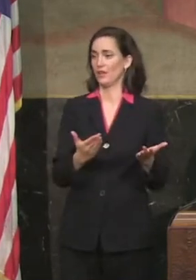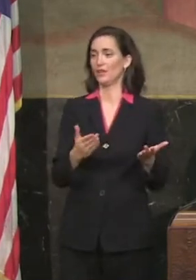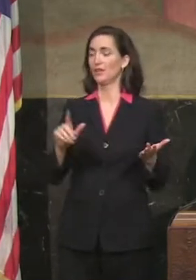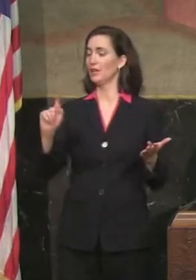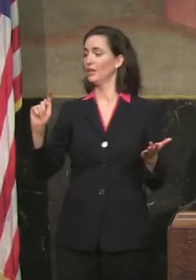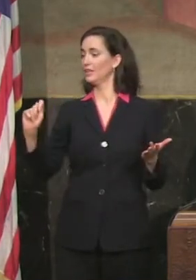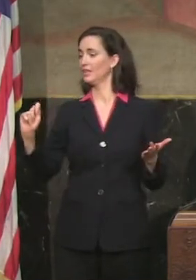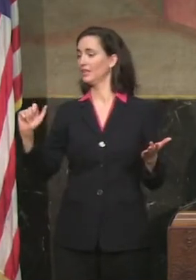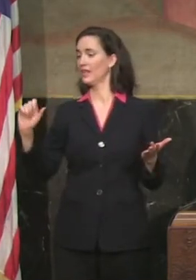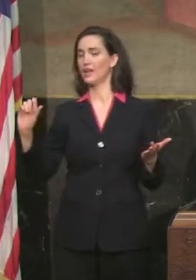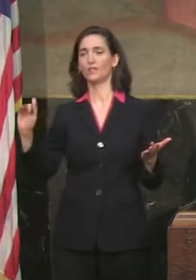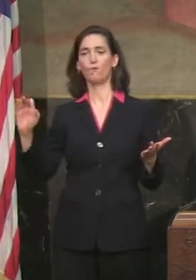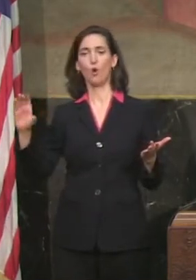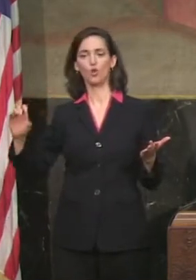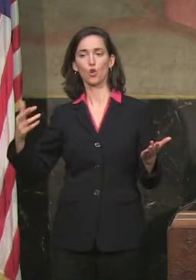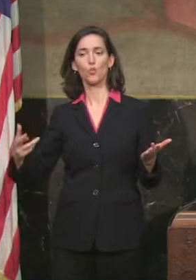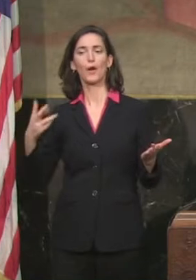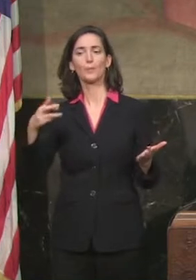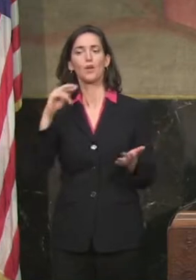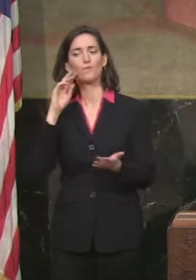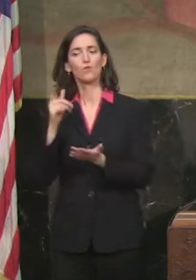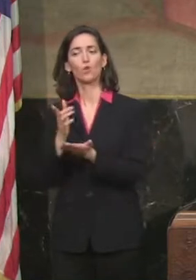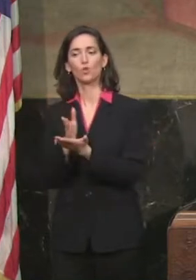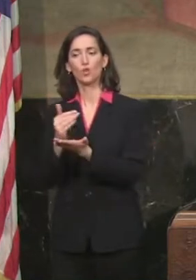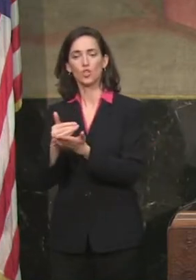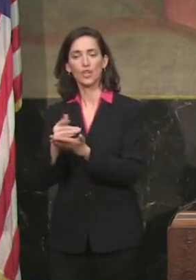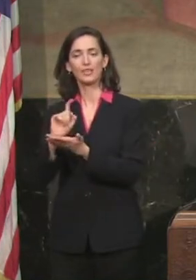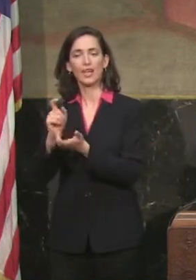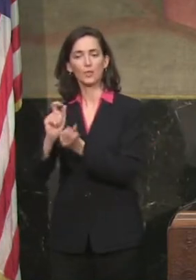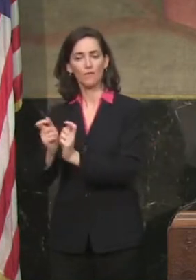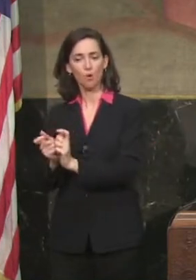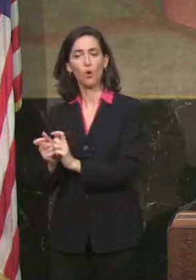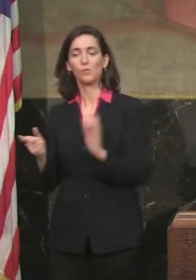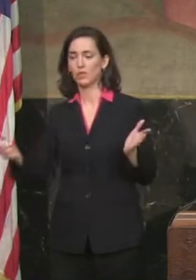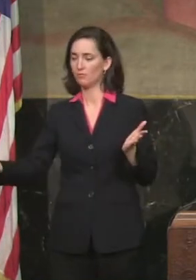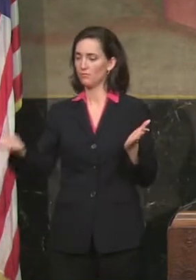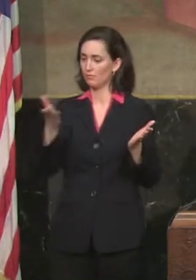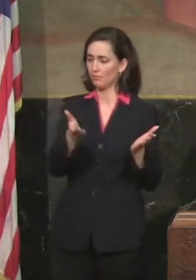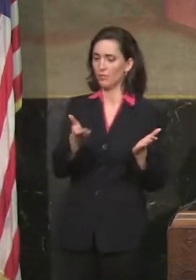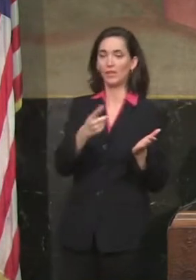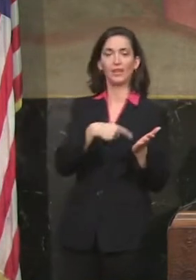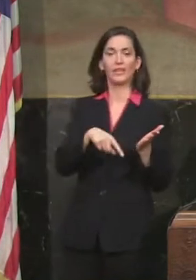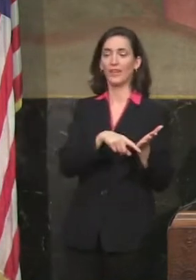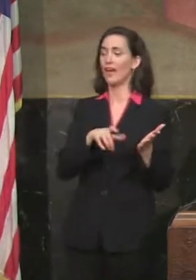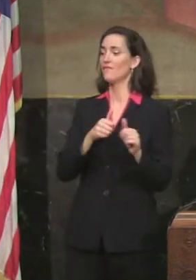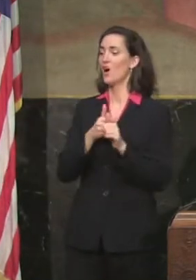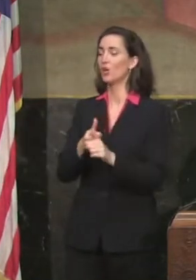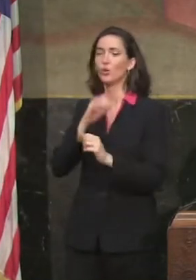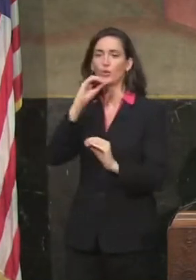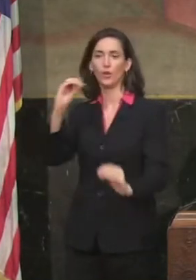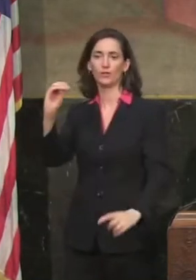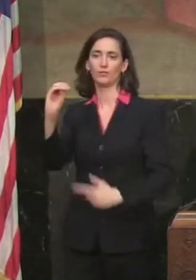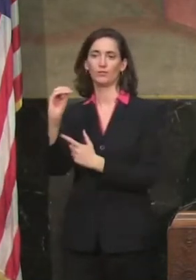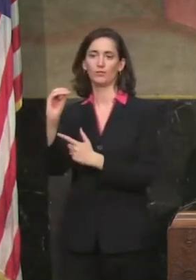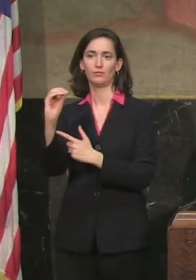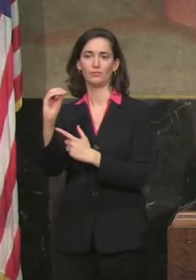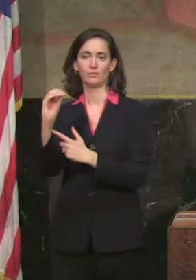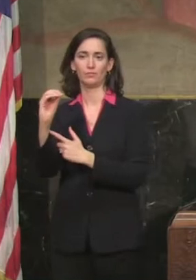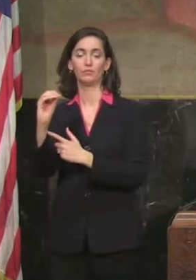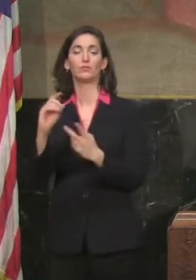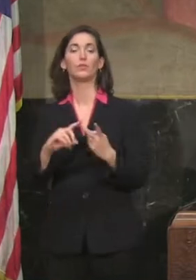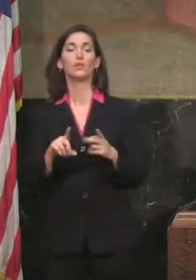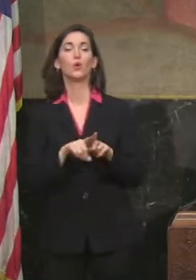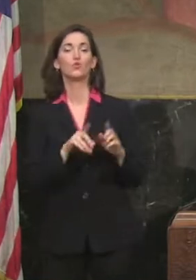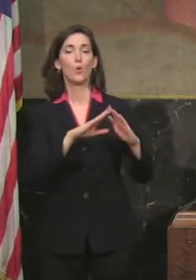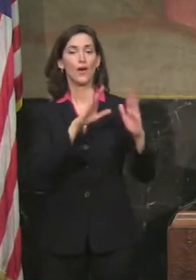force recommended for budget and tax reform and to stabilize our state, and did none of them. It had before